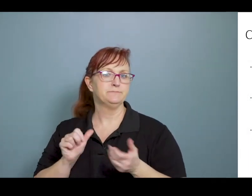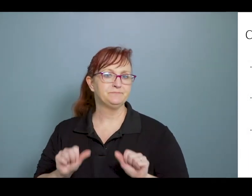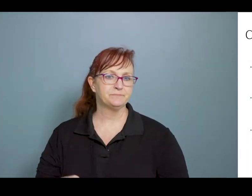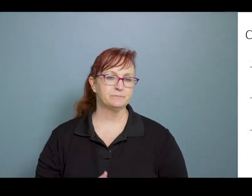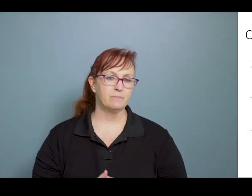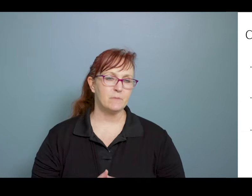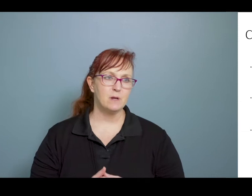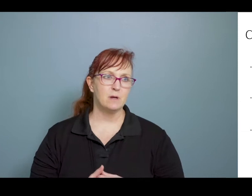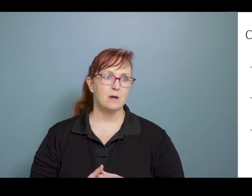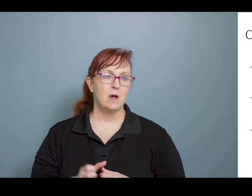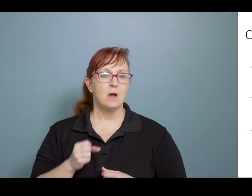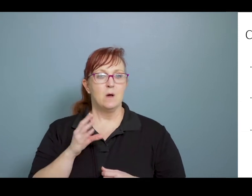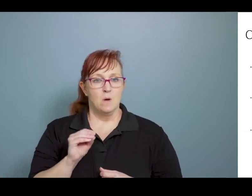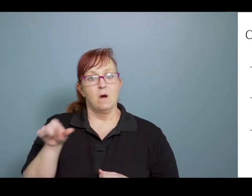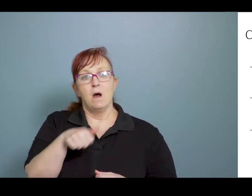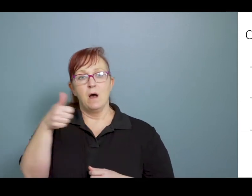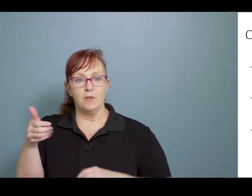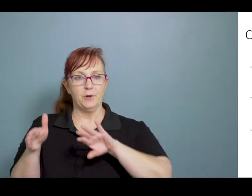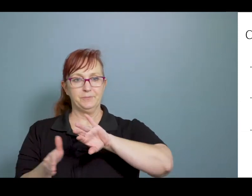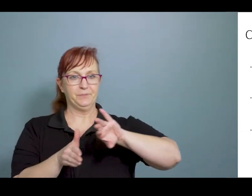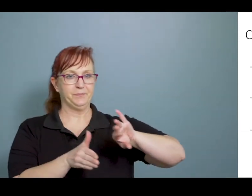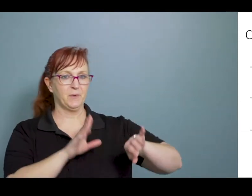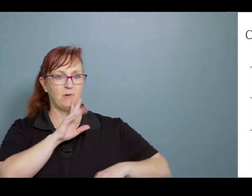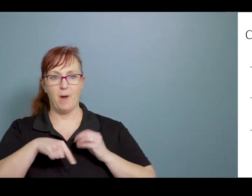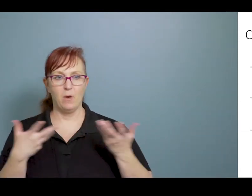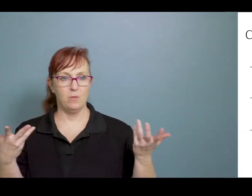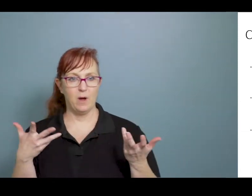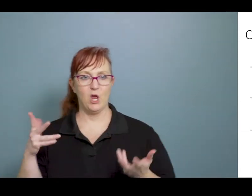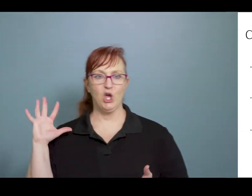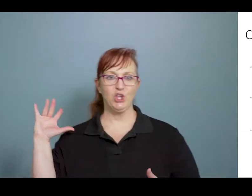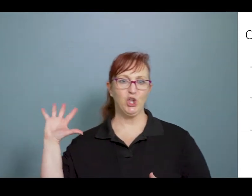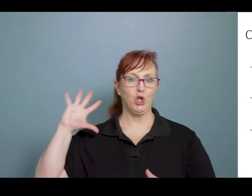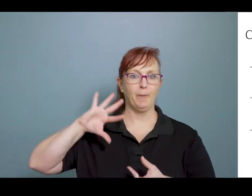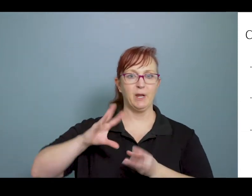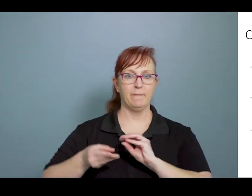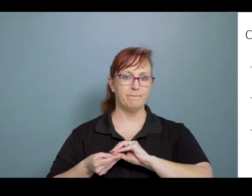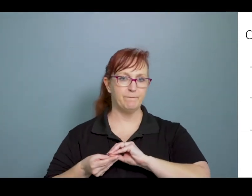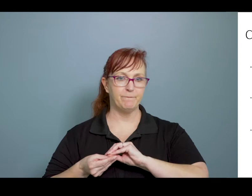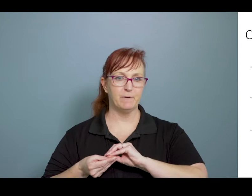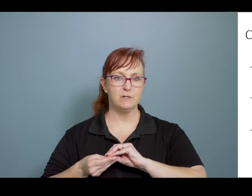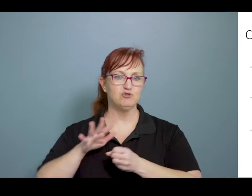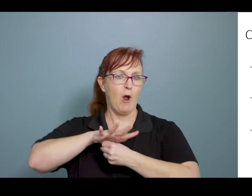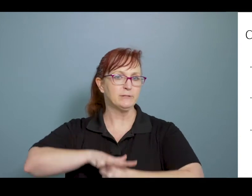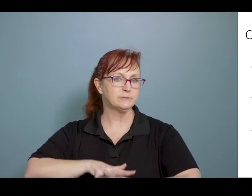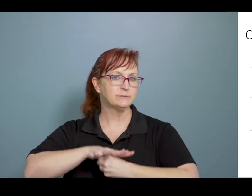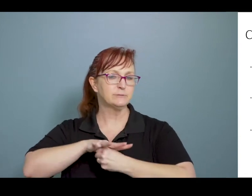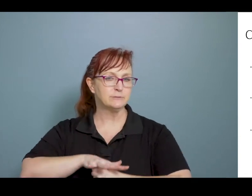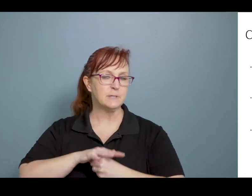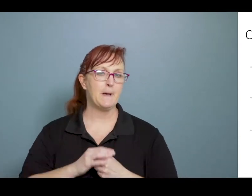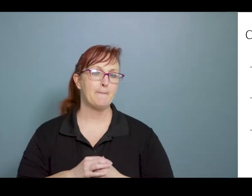So I wanted to talk for a few minutes about cumulative stress. So I'm going to shift into kind of